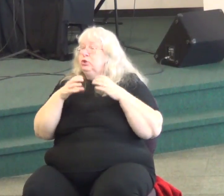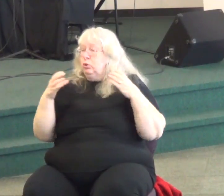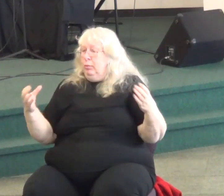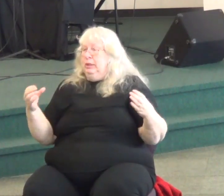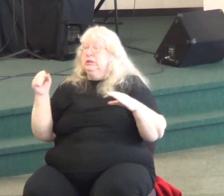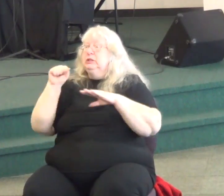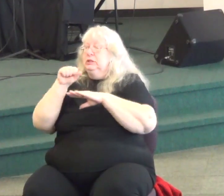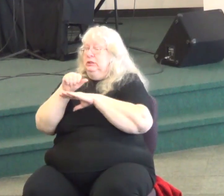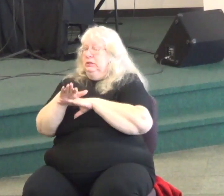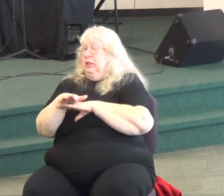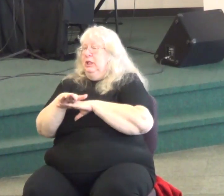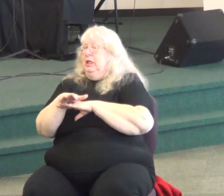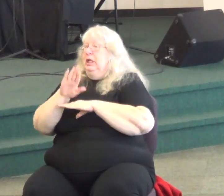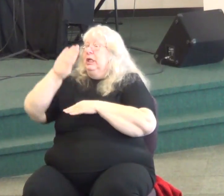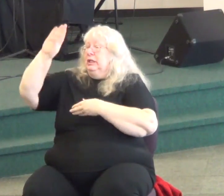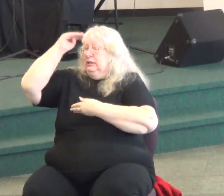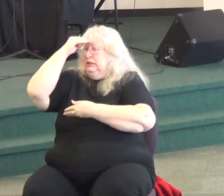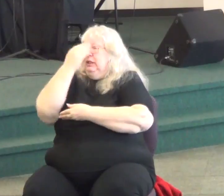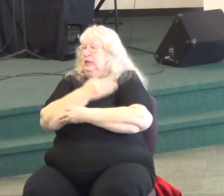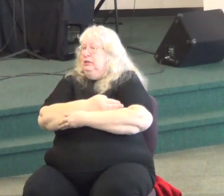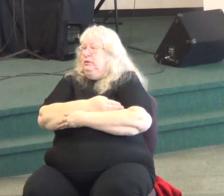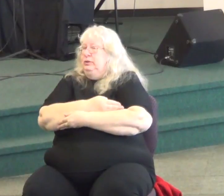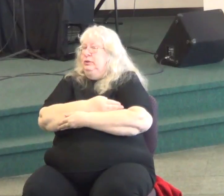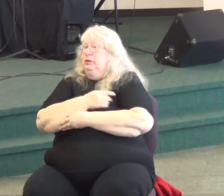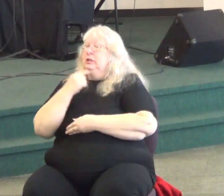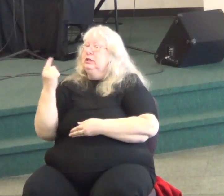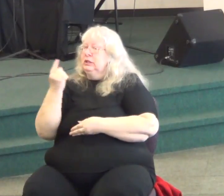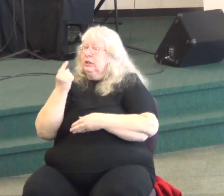Is anyone here this morning under death?